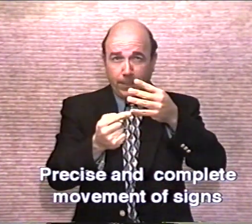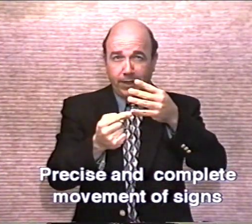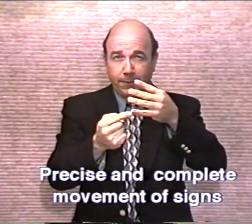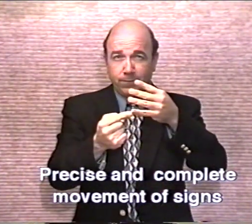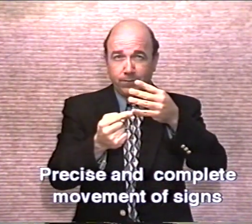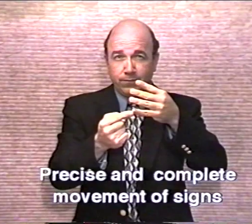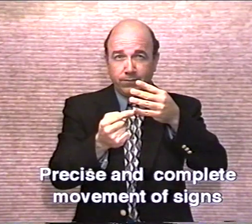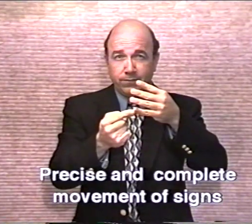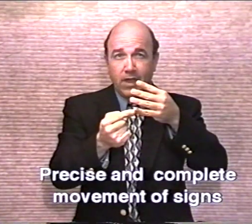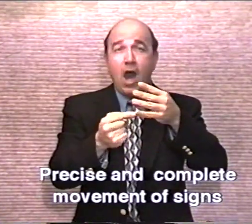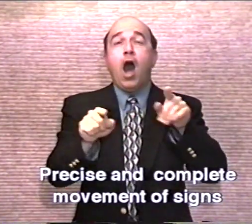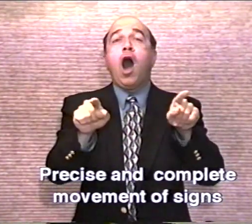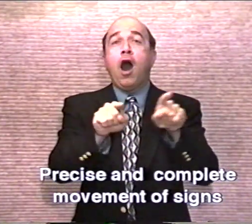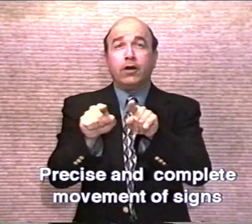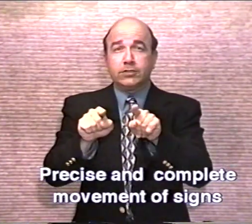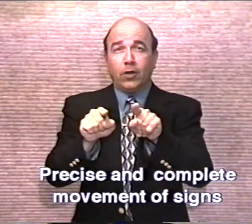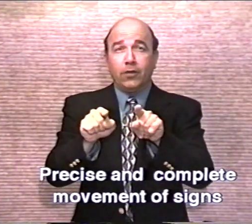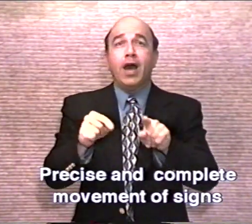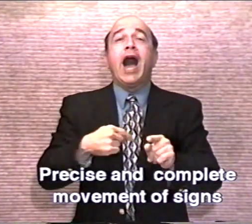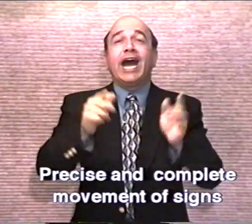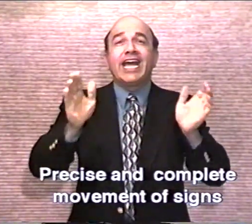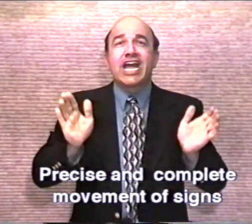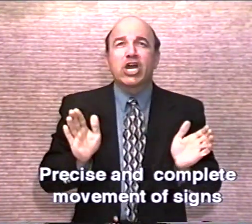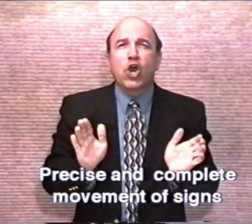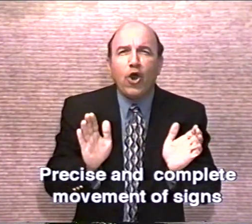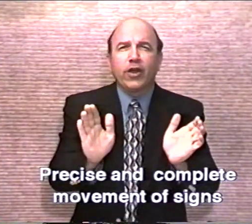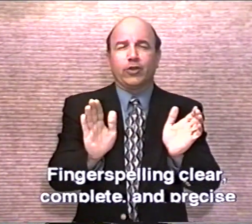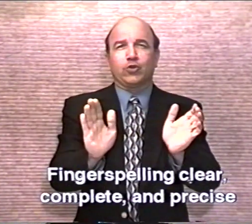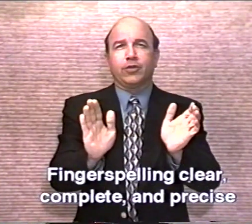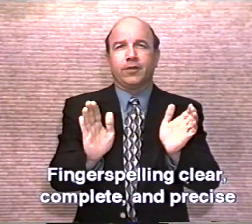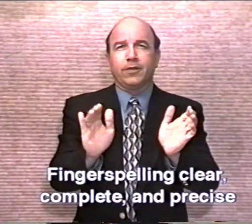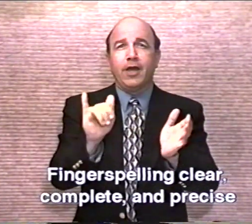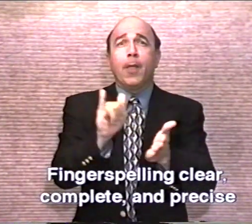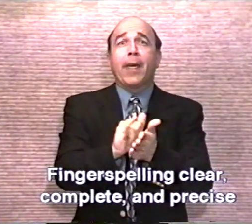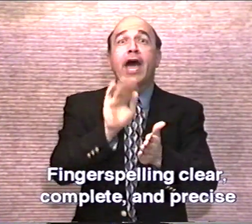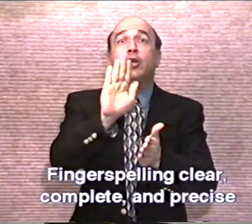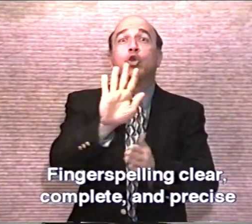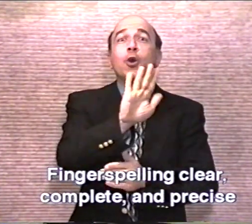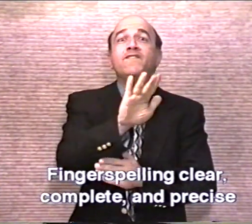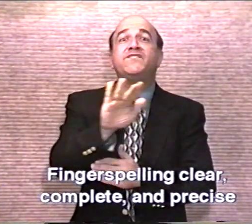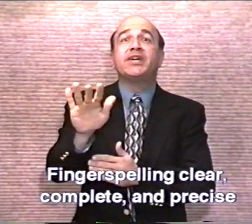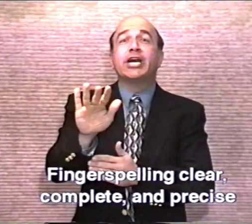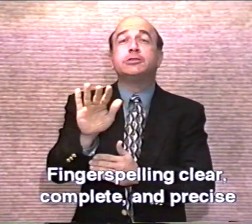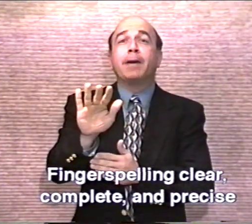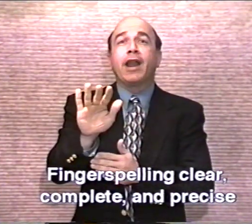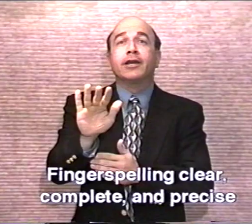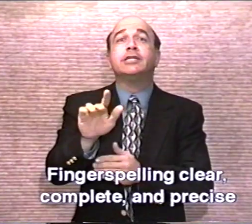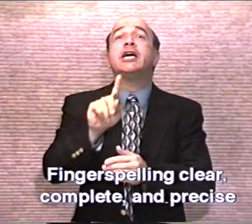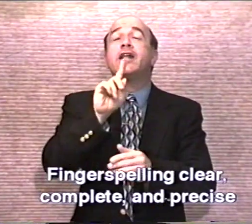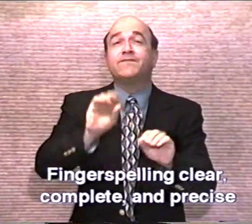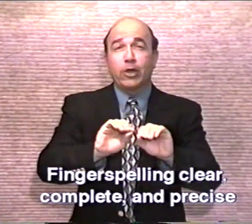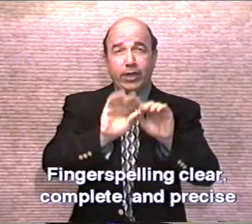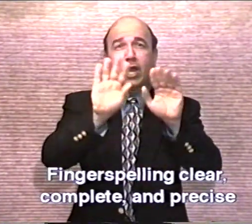things. Also, I encourage that your finger spelling is very